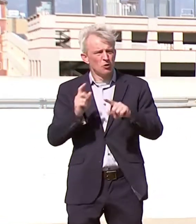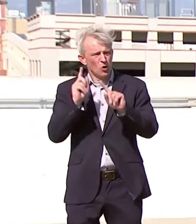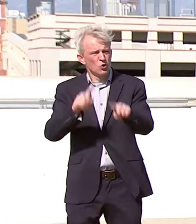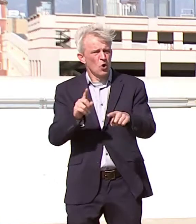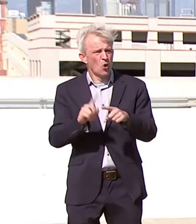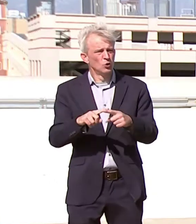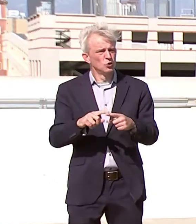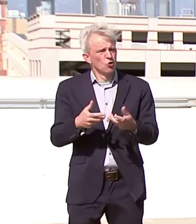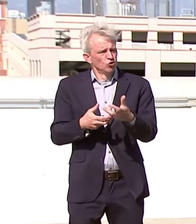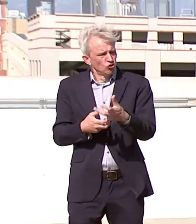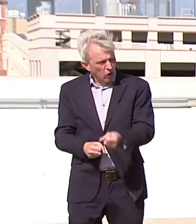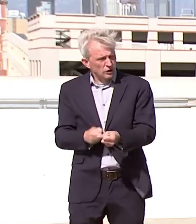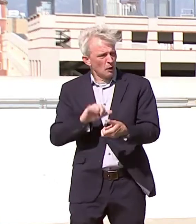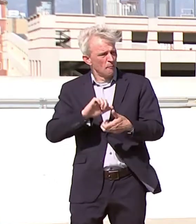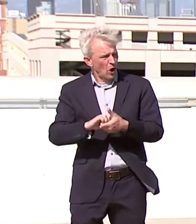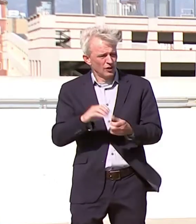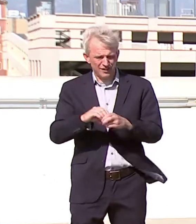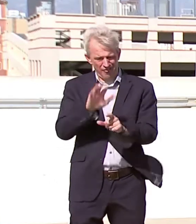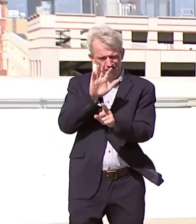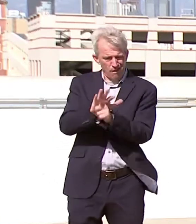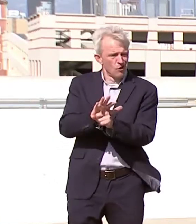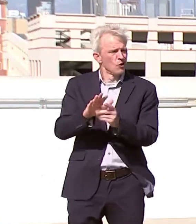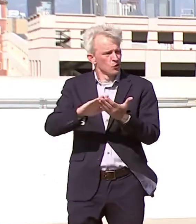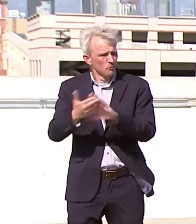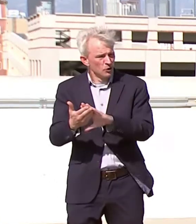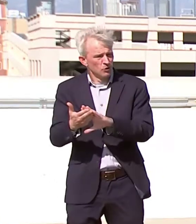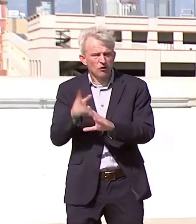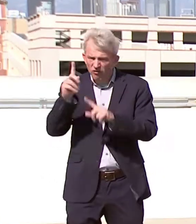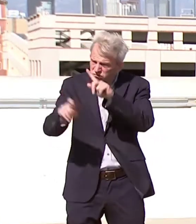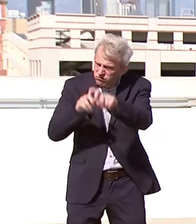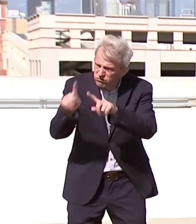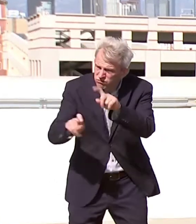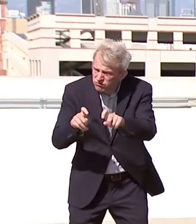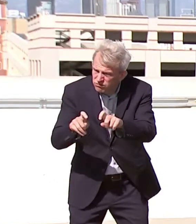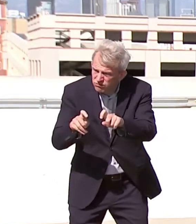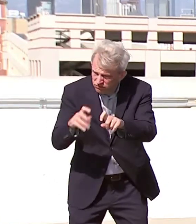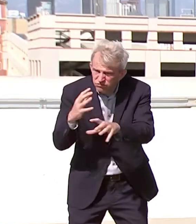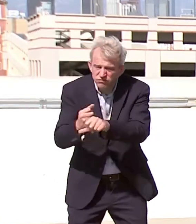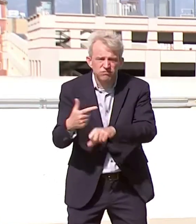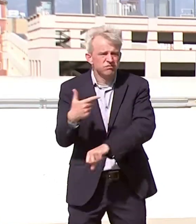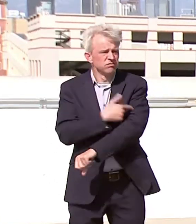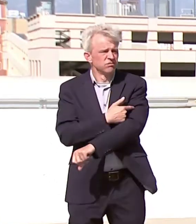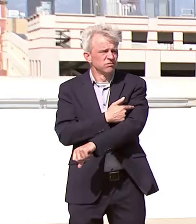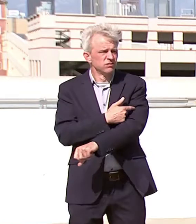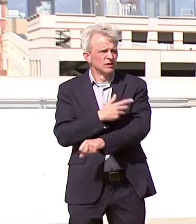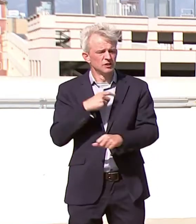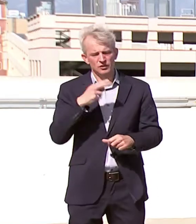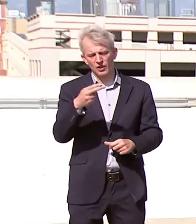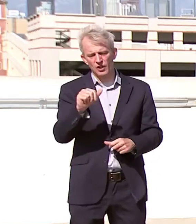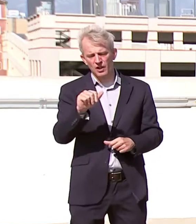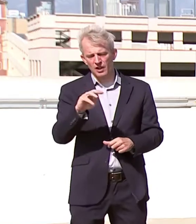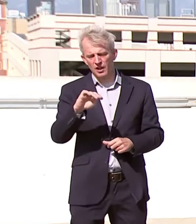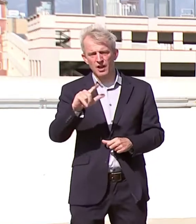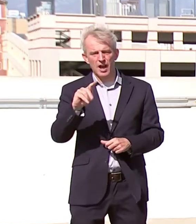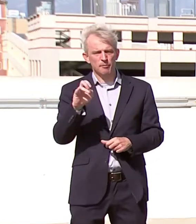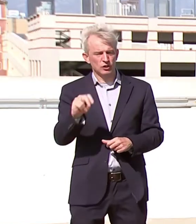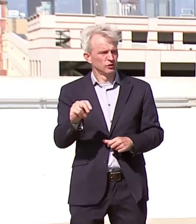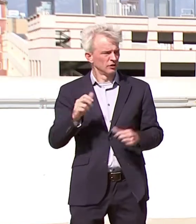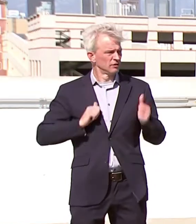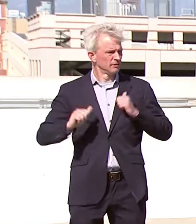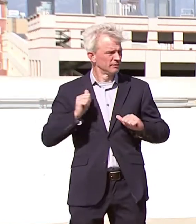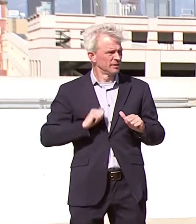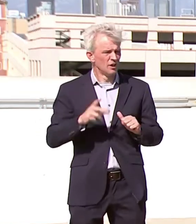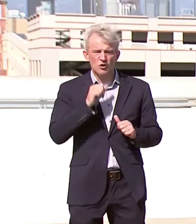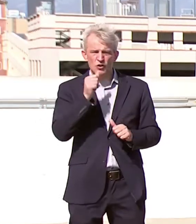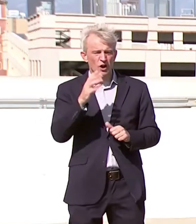community to ask questions and get the shot. So let me just say, in the Hamilton song, Hamilton said, I'm not gonna miss my shot.